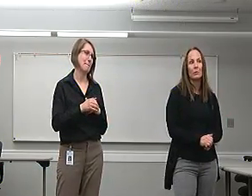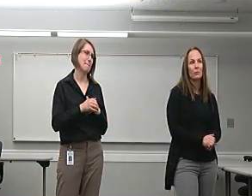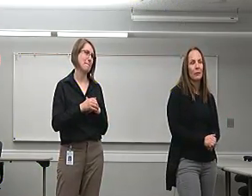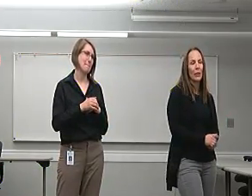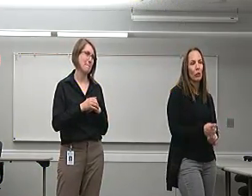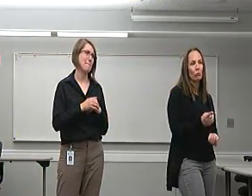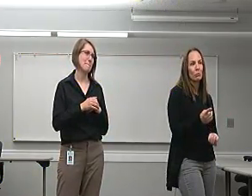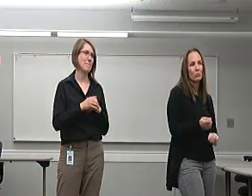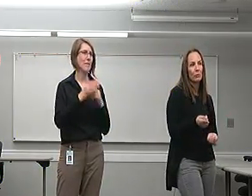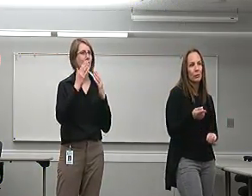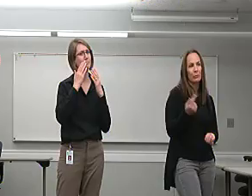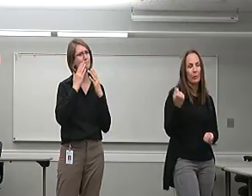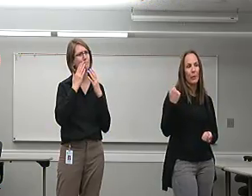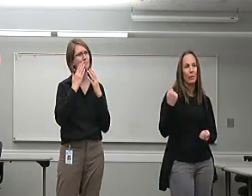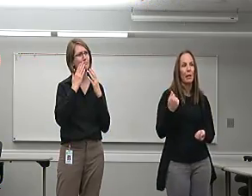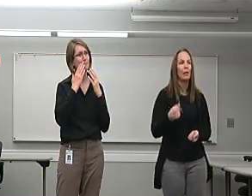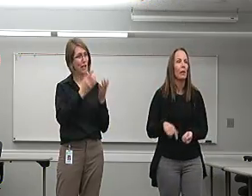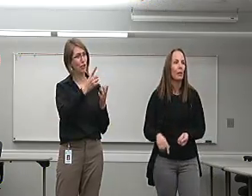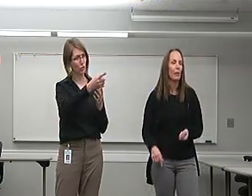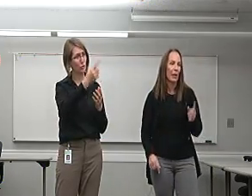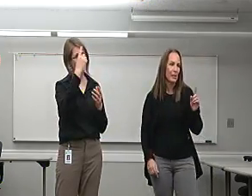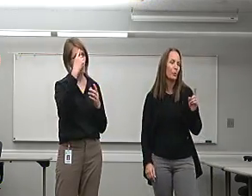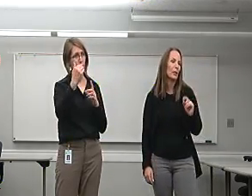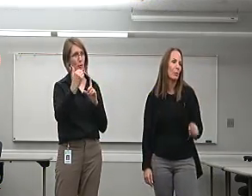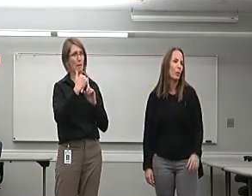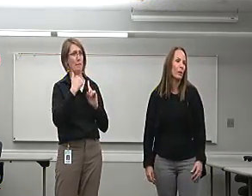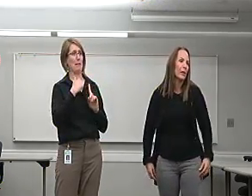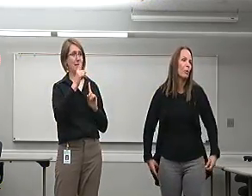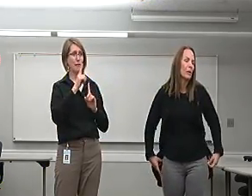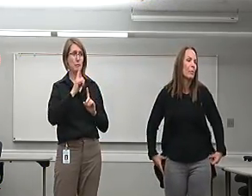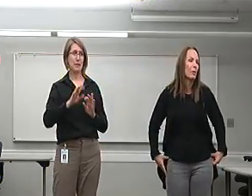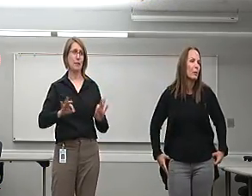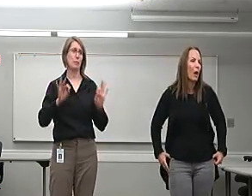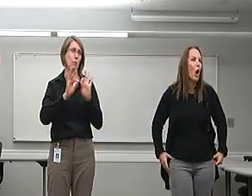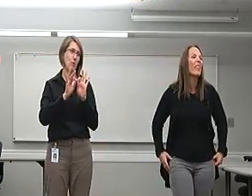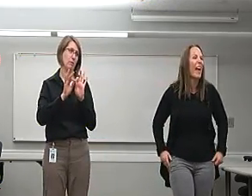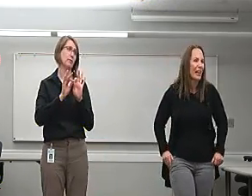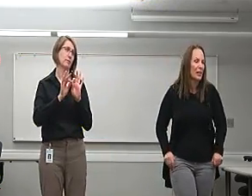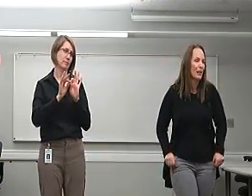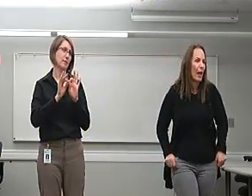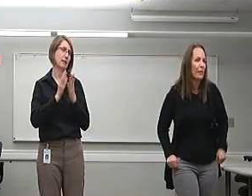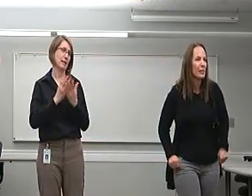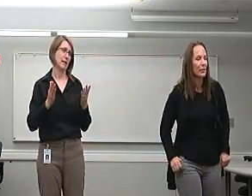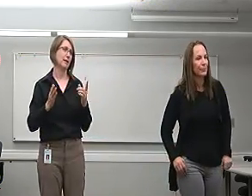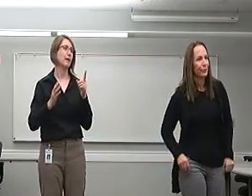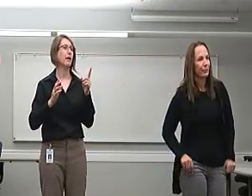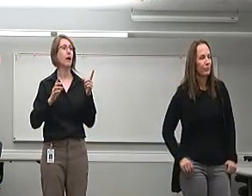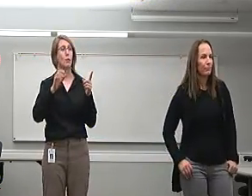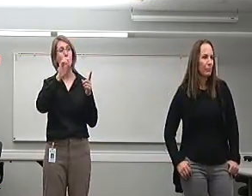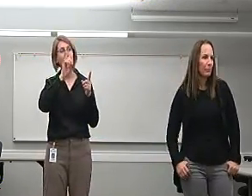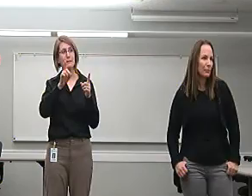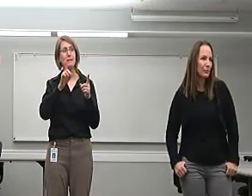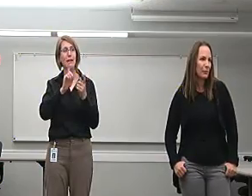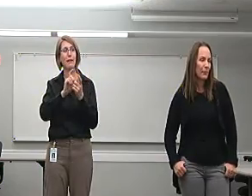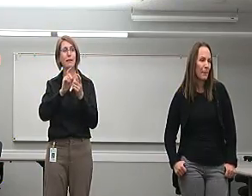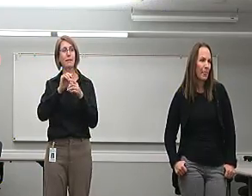for reminding me that that's a really important thing. People are that in our It lives. did impact change. My